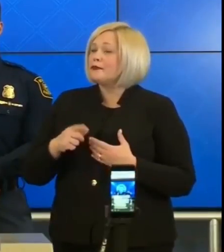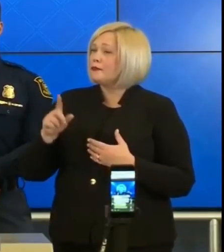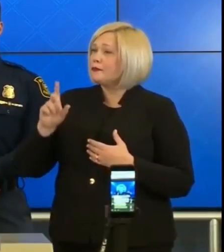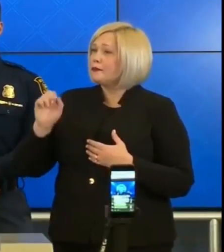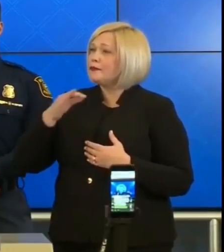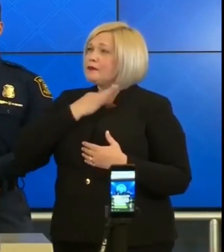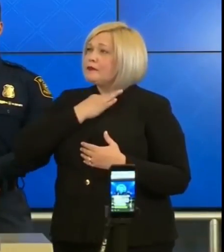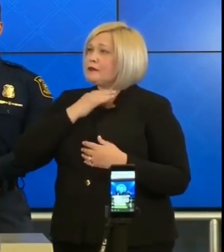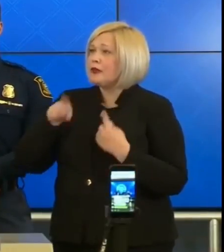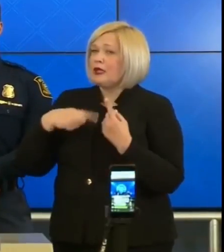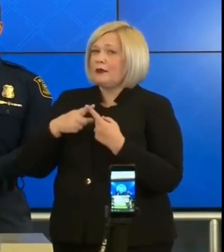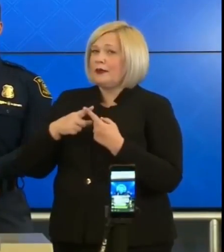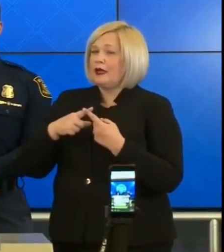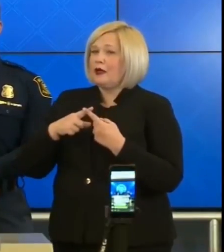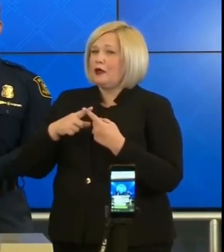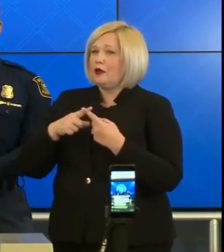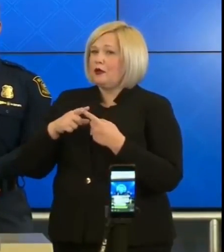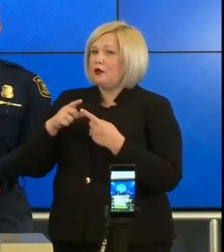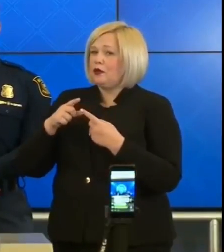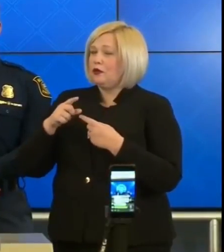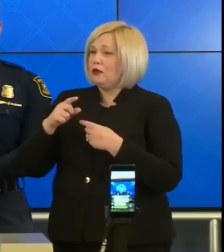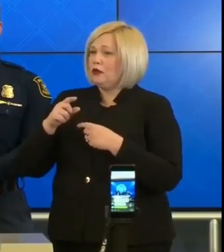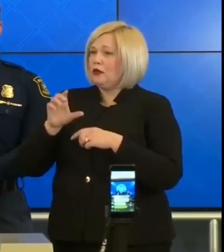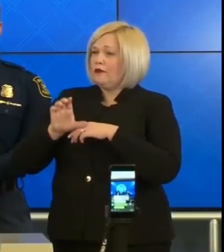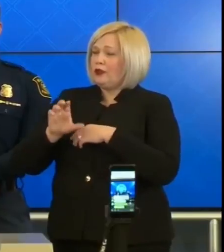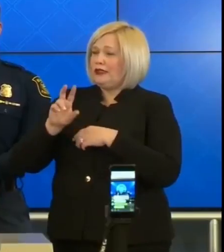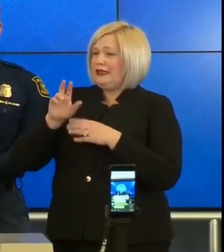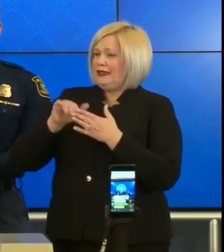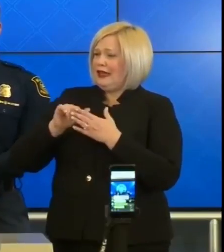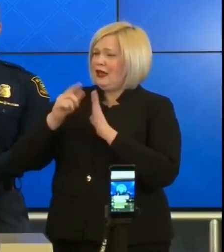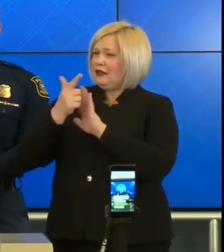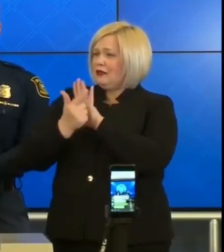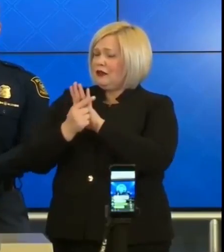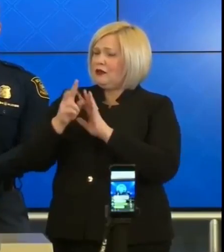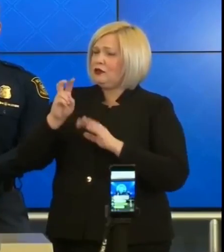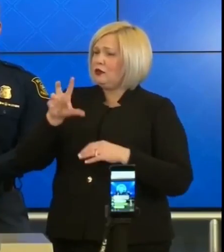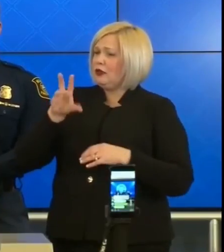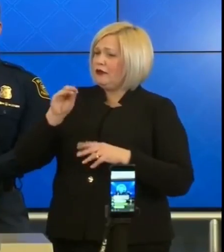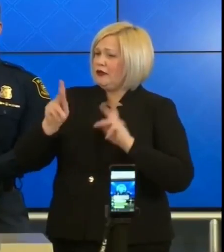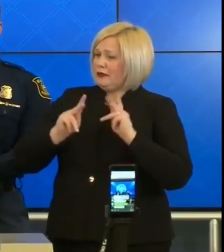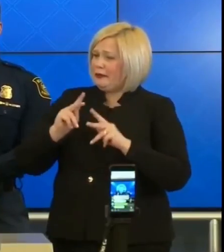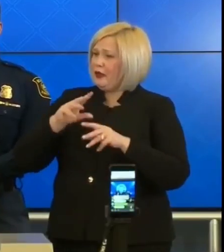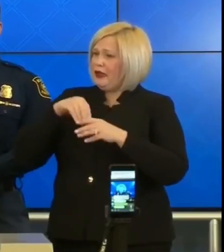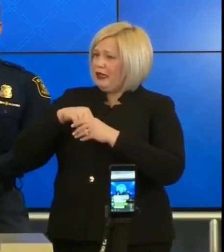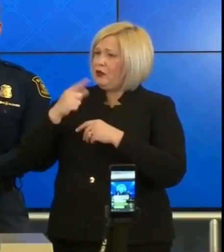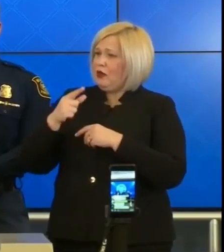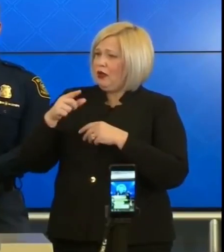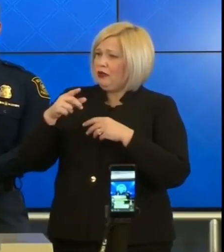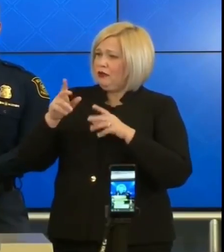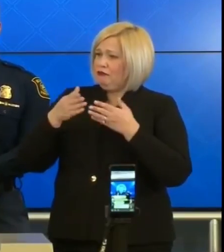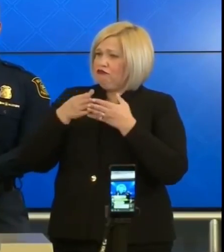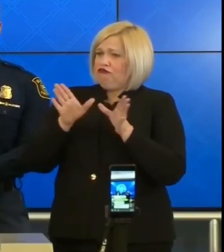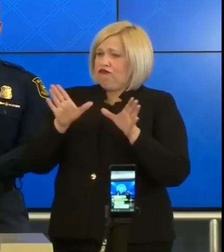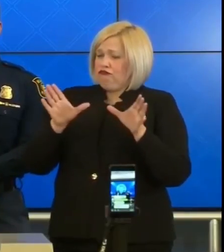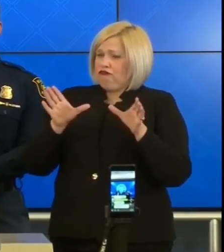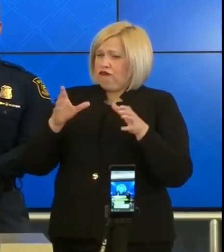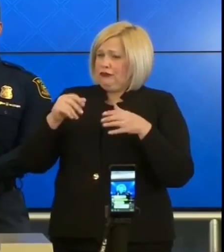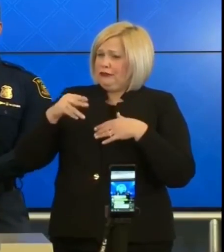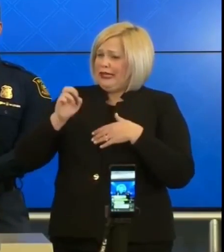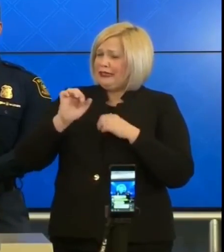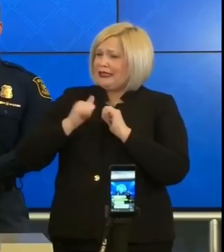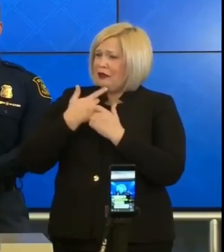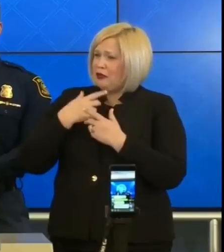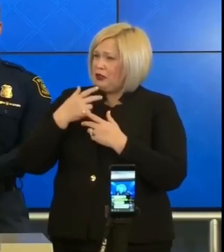Governor, just a question about the enforcement of the 250 people in a public space. Can you talk to us about how that'll be